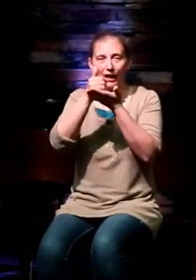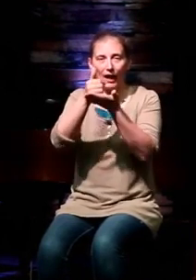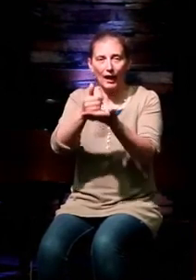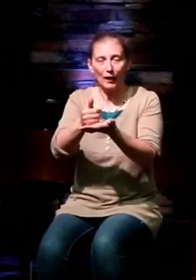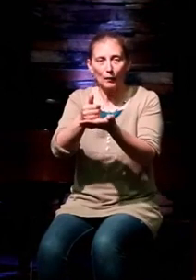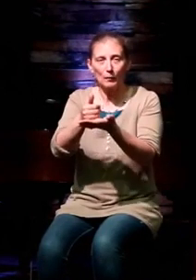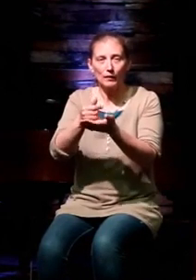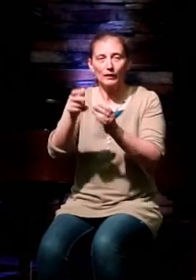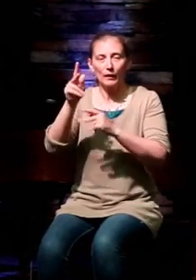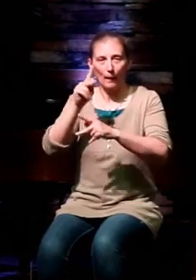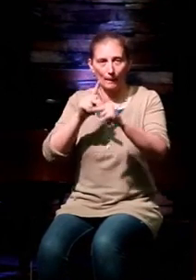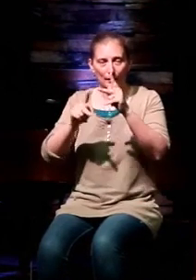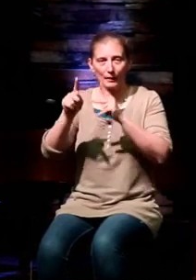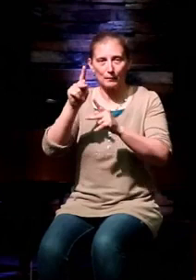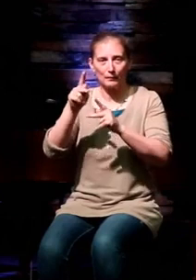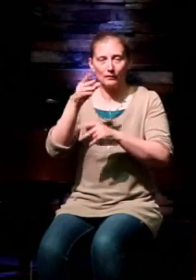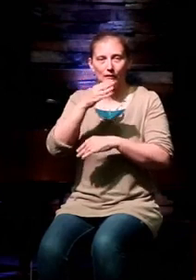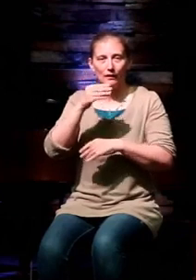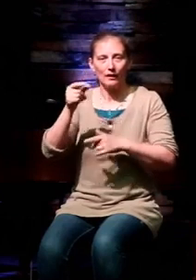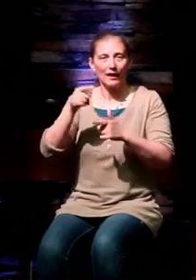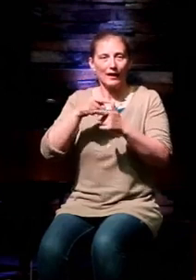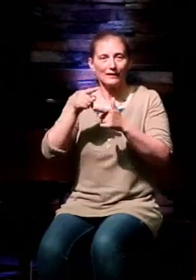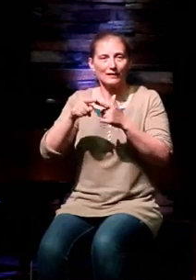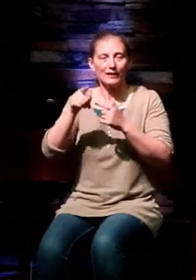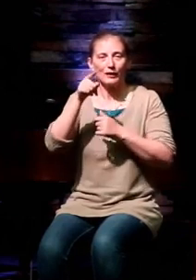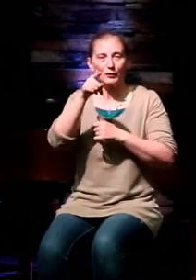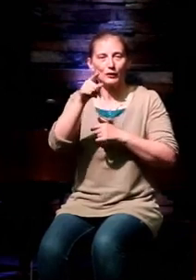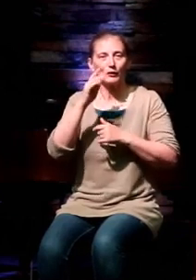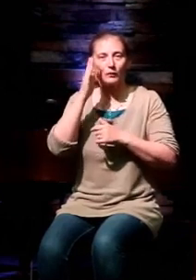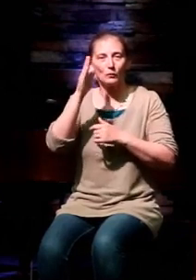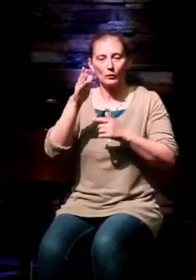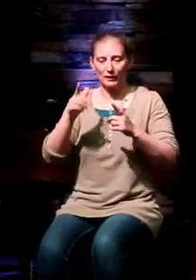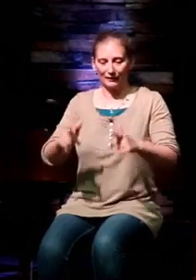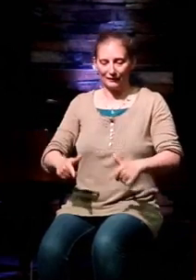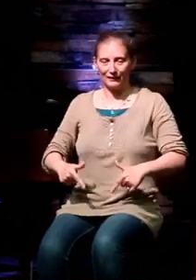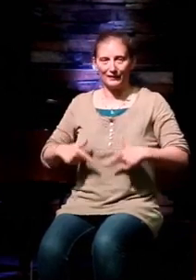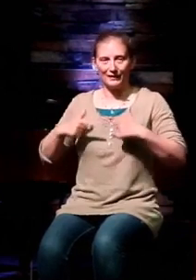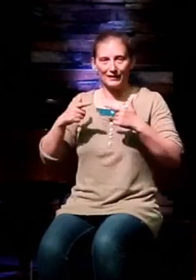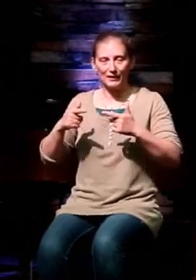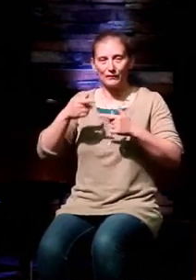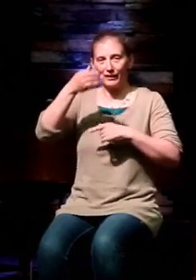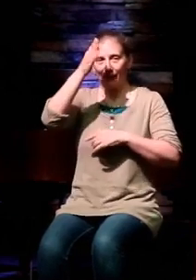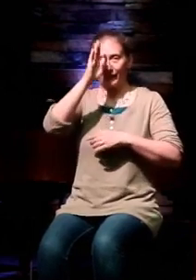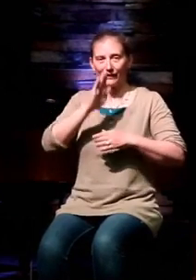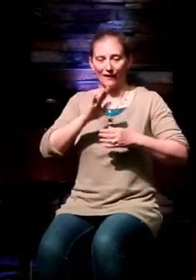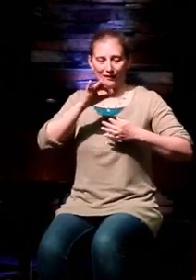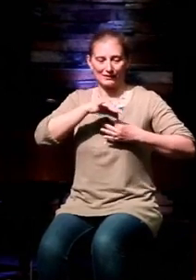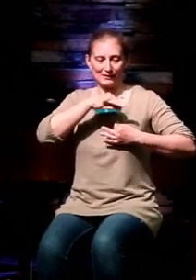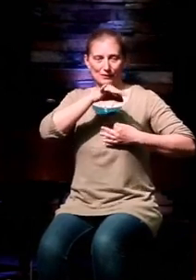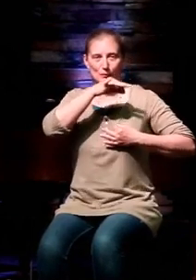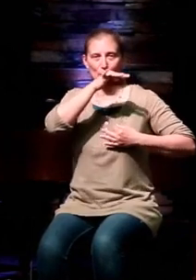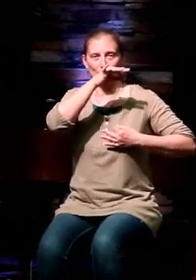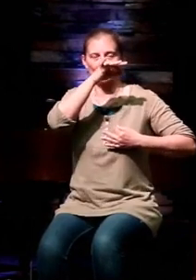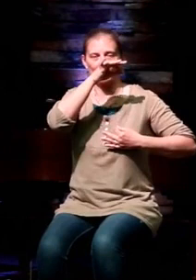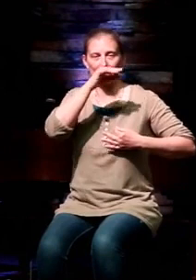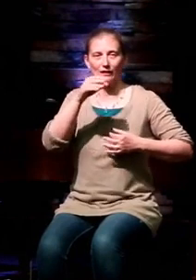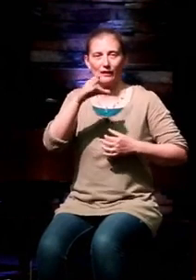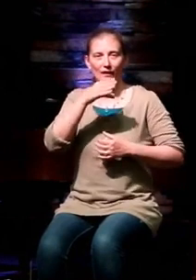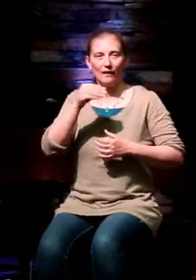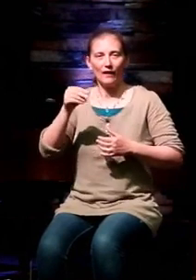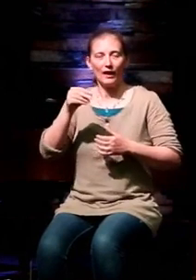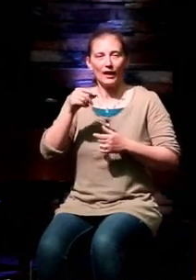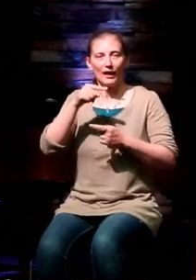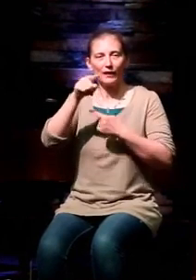in step with the Holy Spirit of God. And the greatest thing of all is that when you're so close to the Spirit of